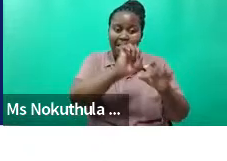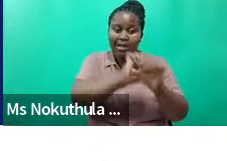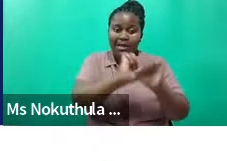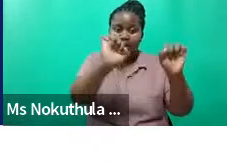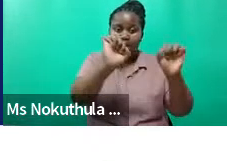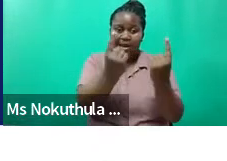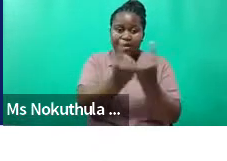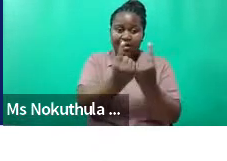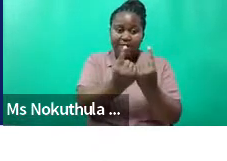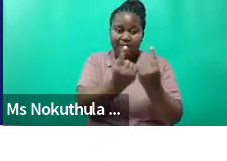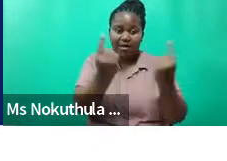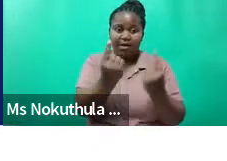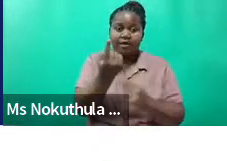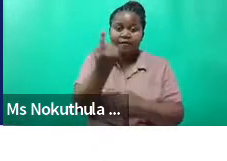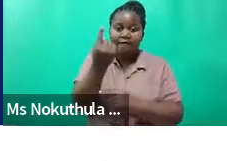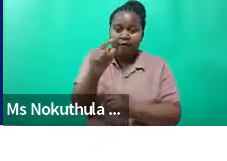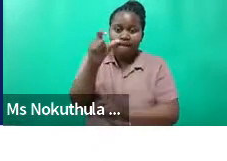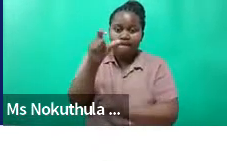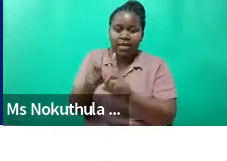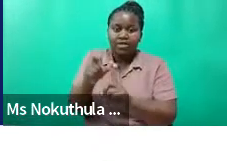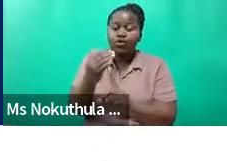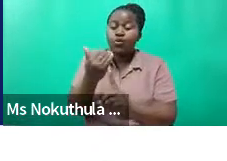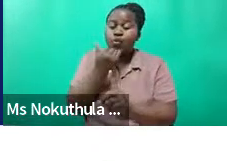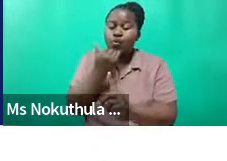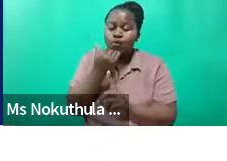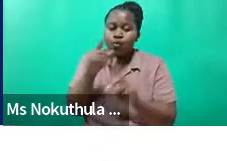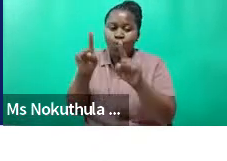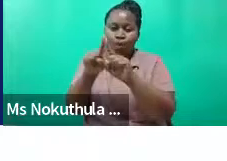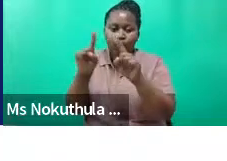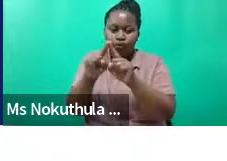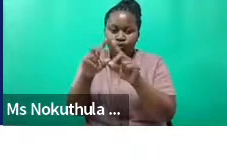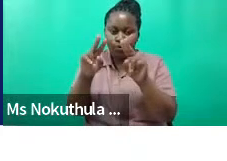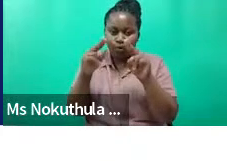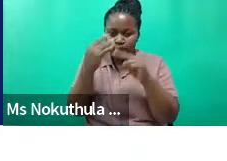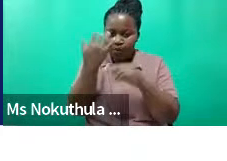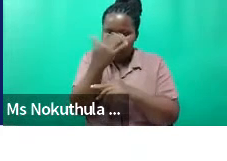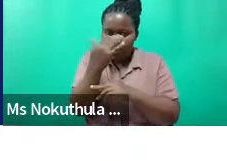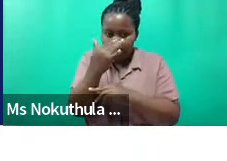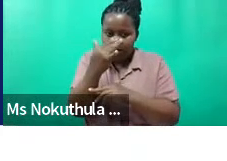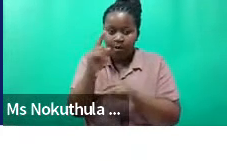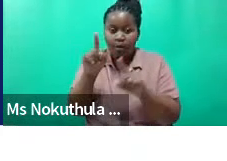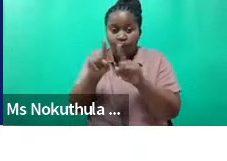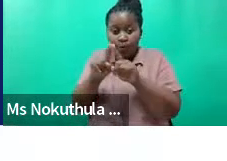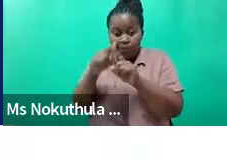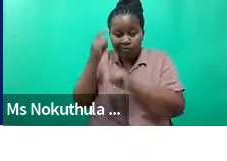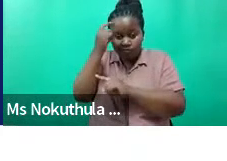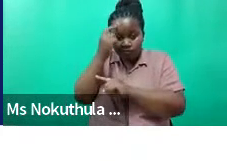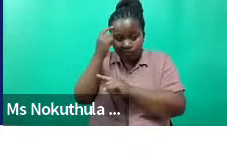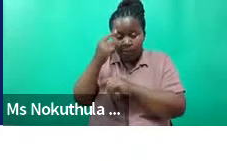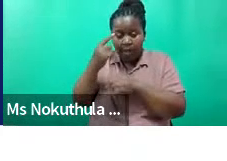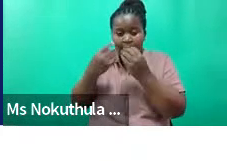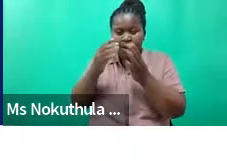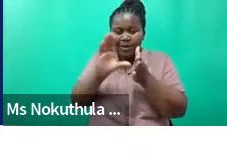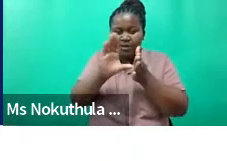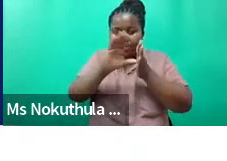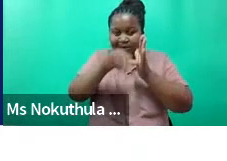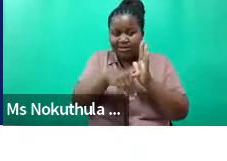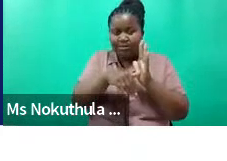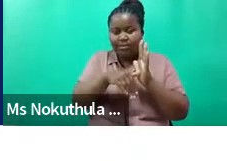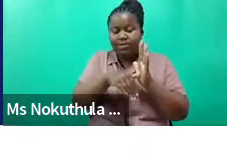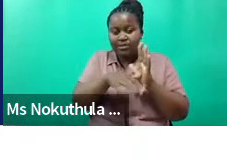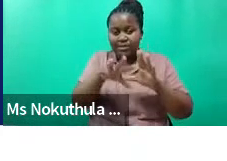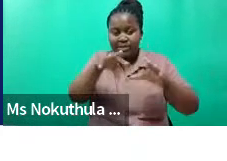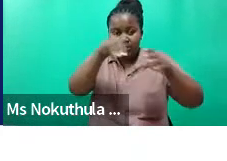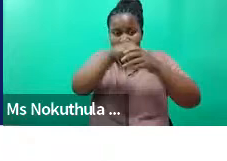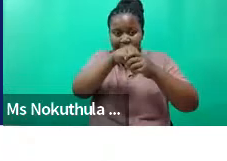also partially sighted. And that needs to be taken into account by the disability unit within the department that